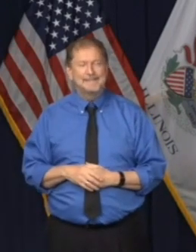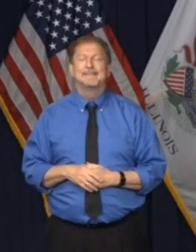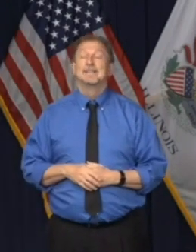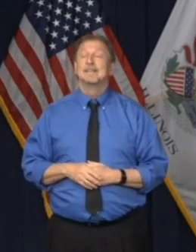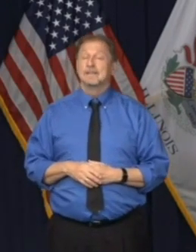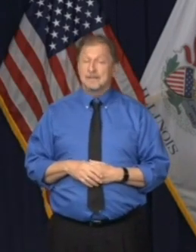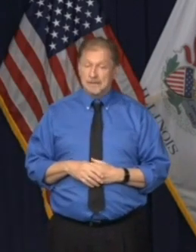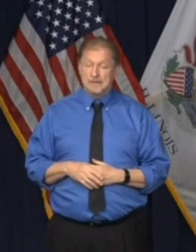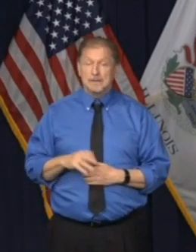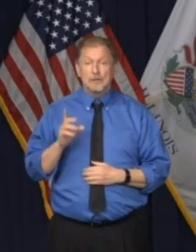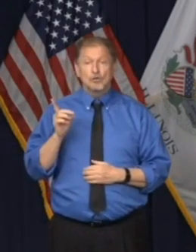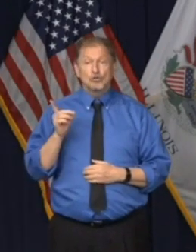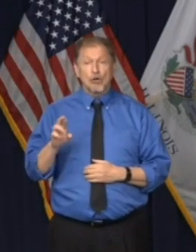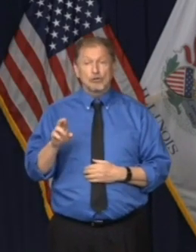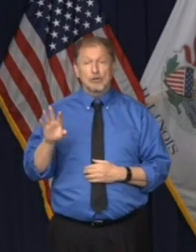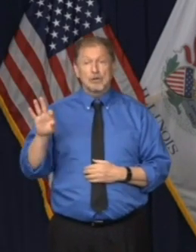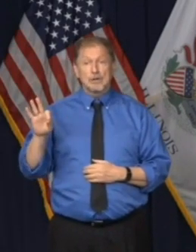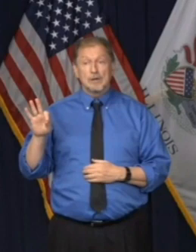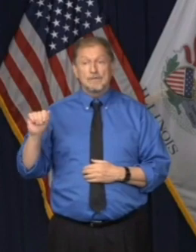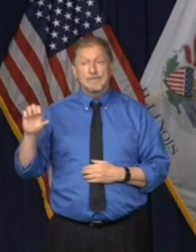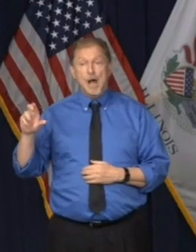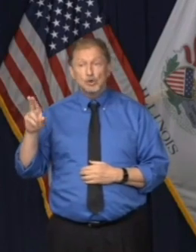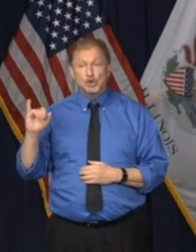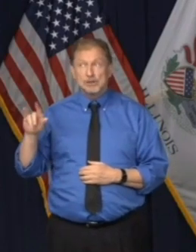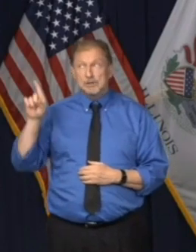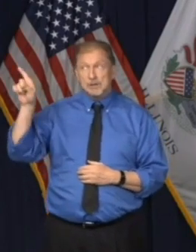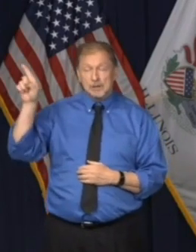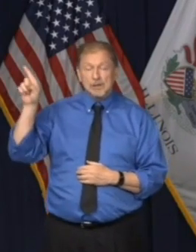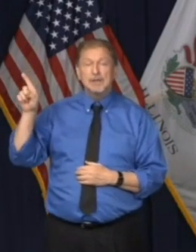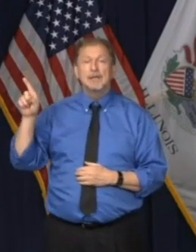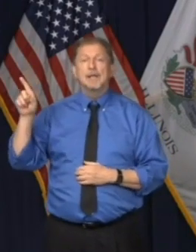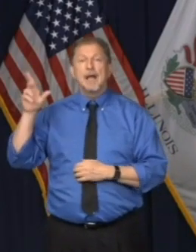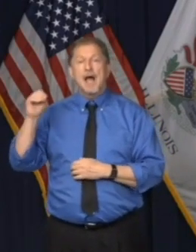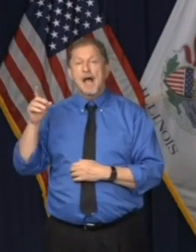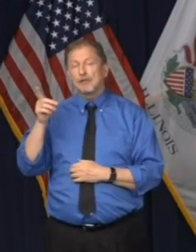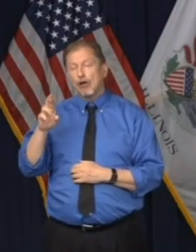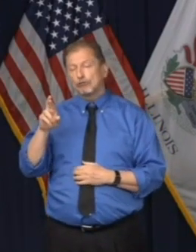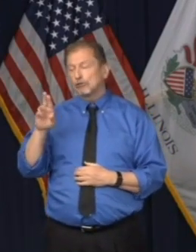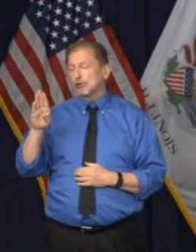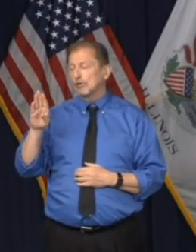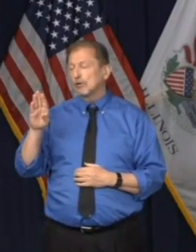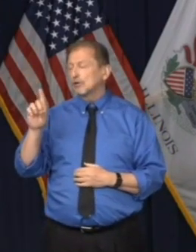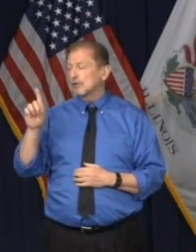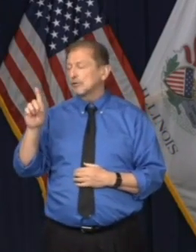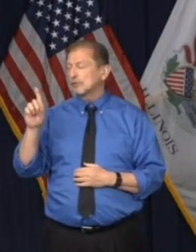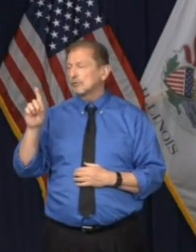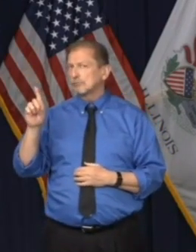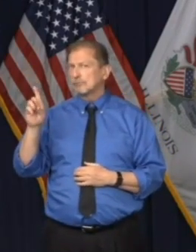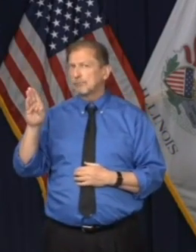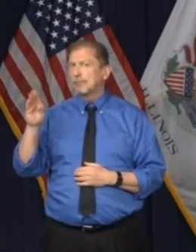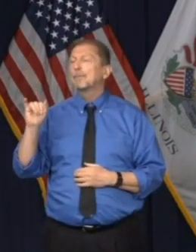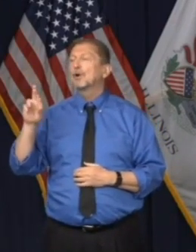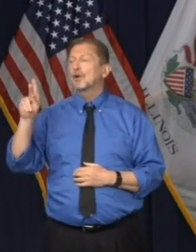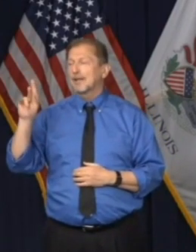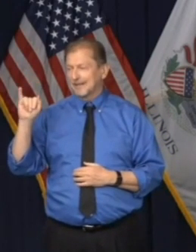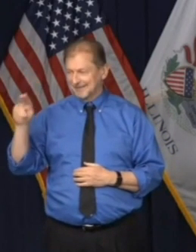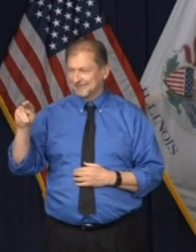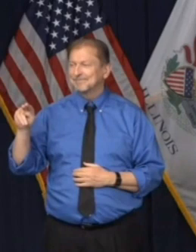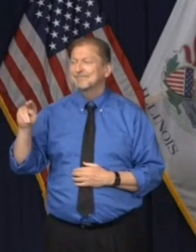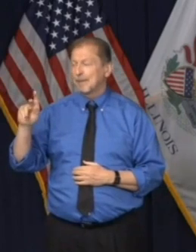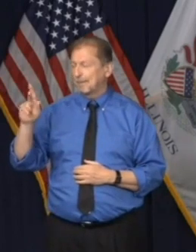plan that Dr. Fauci and Dr. Birx and the White House put out that are worth looking at. For